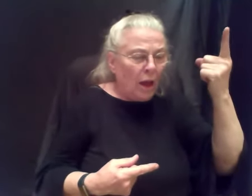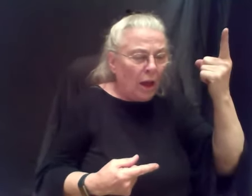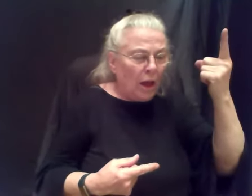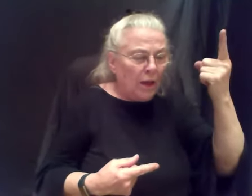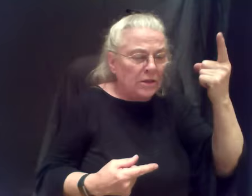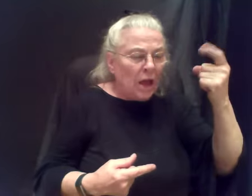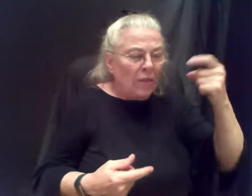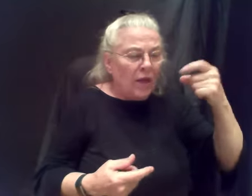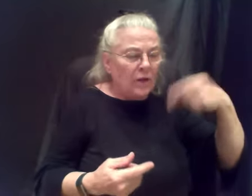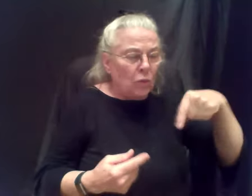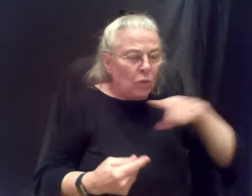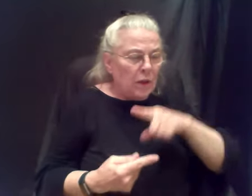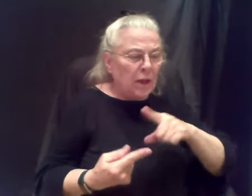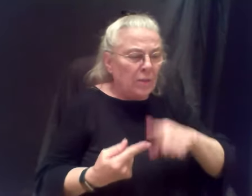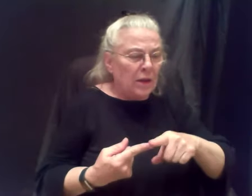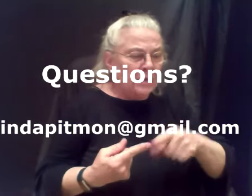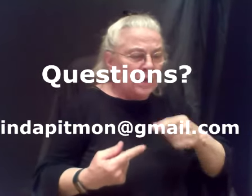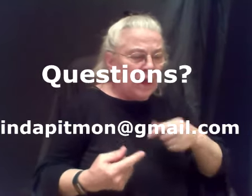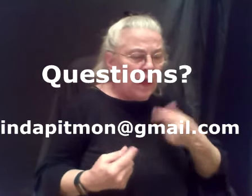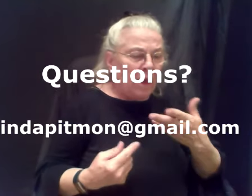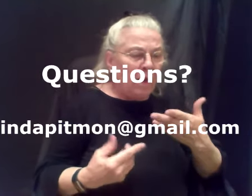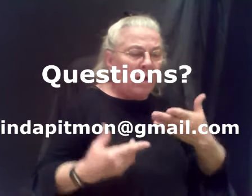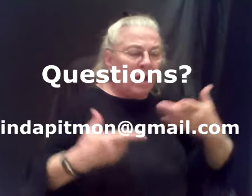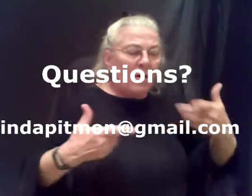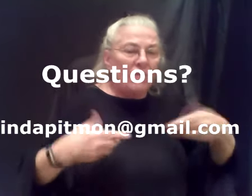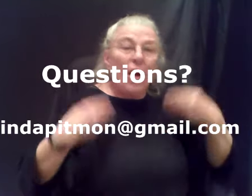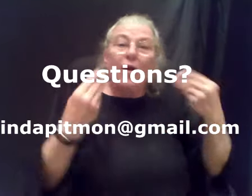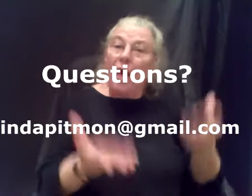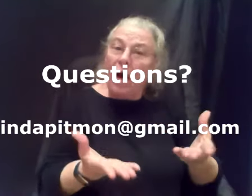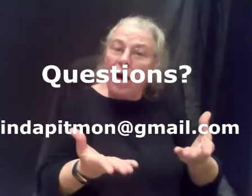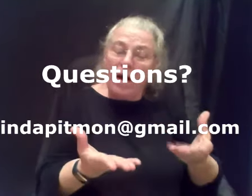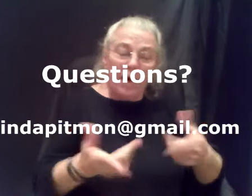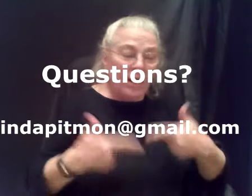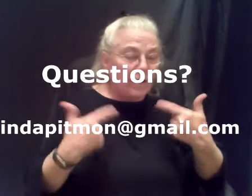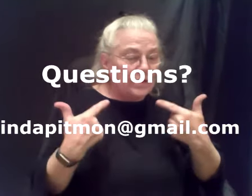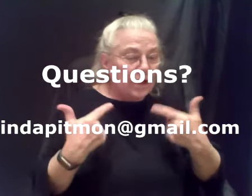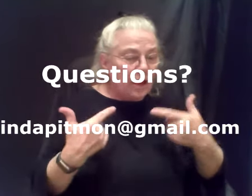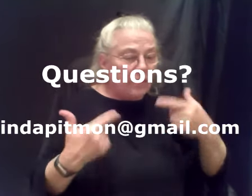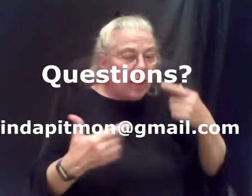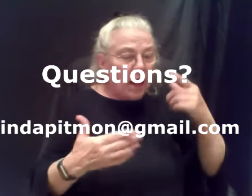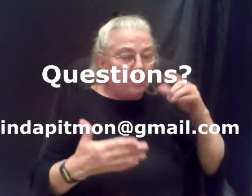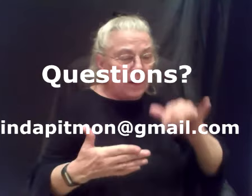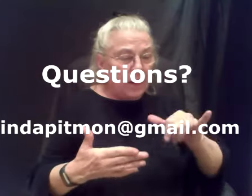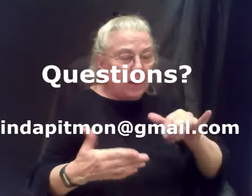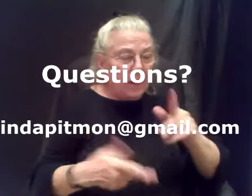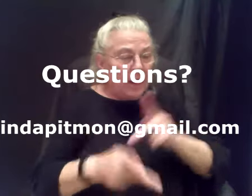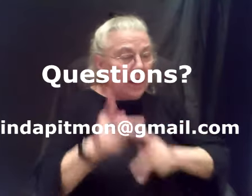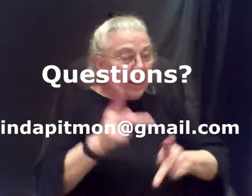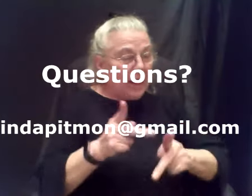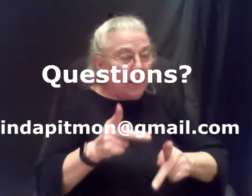realize that we must give our lives, that